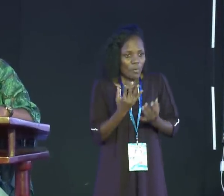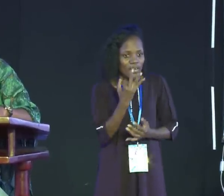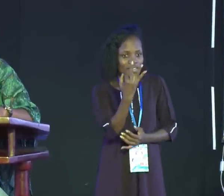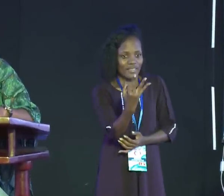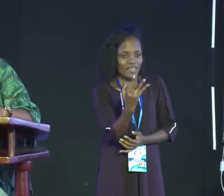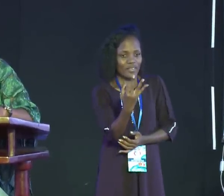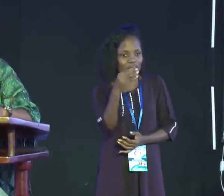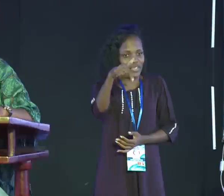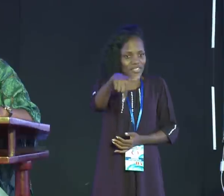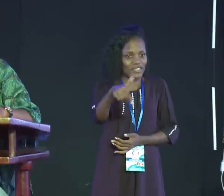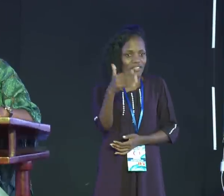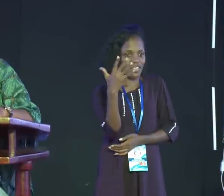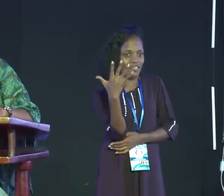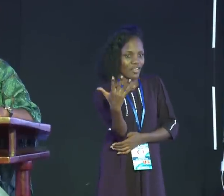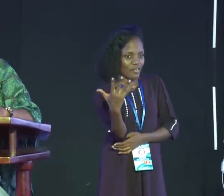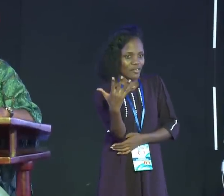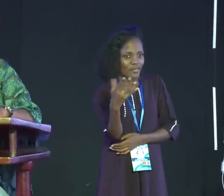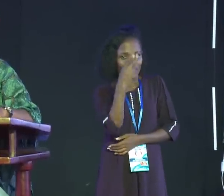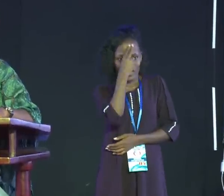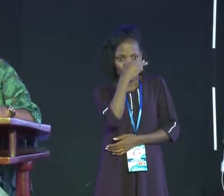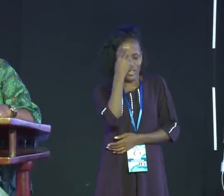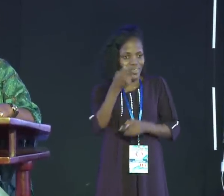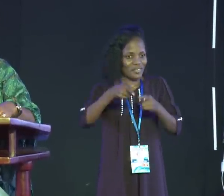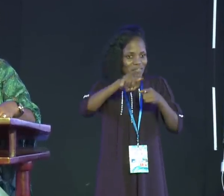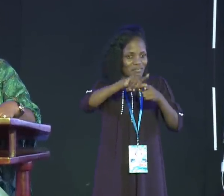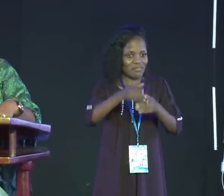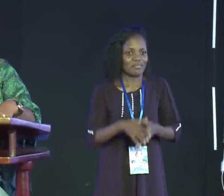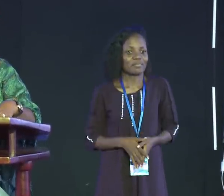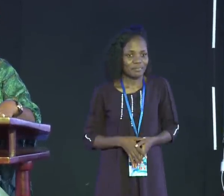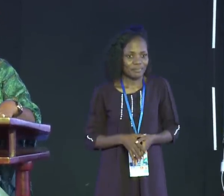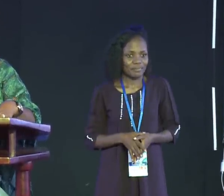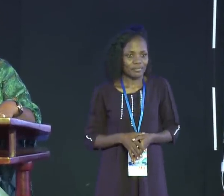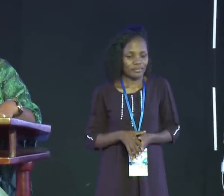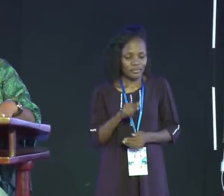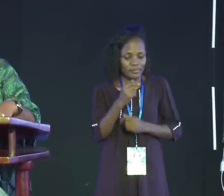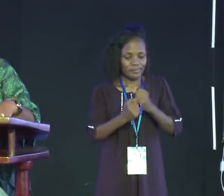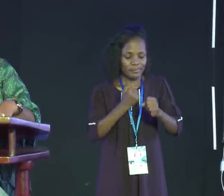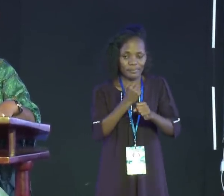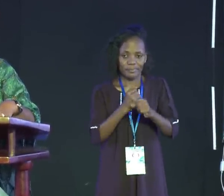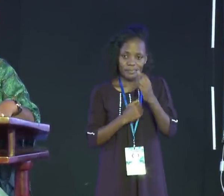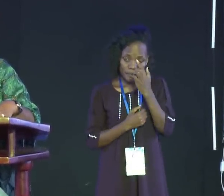But by the time we closed, we had 375 students.